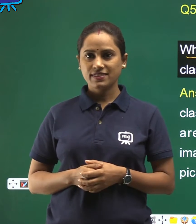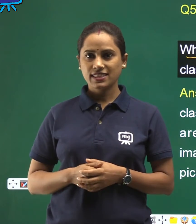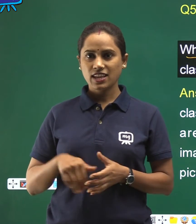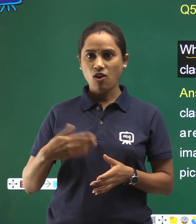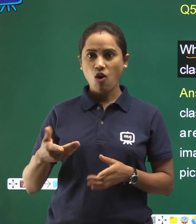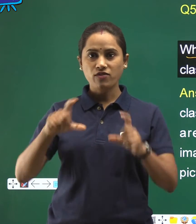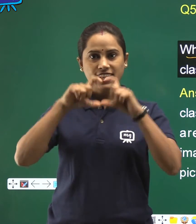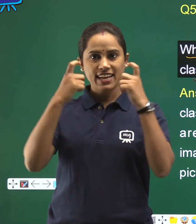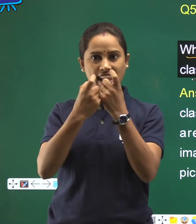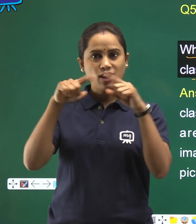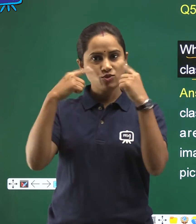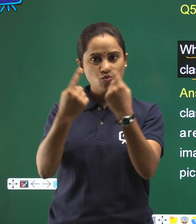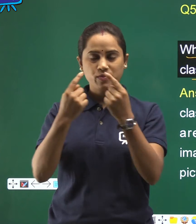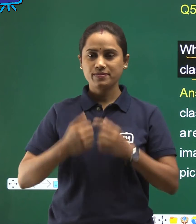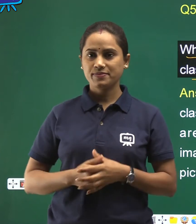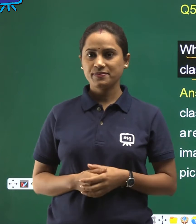of the classroom?